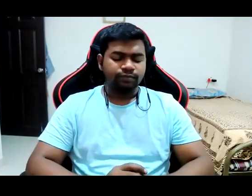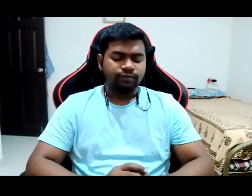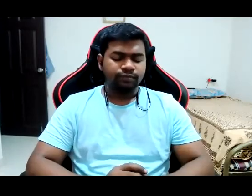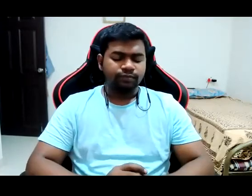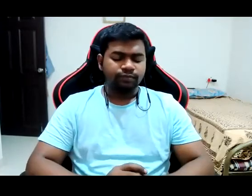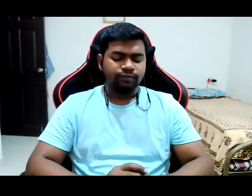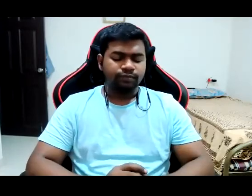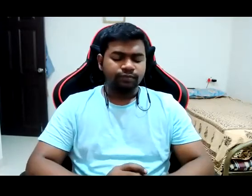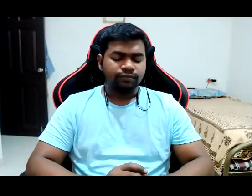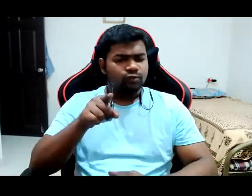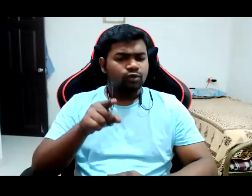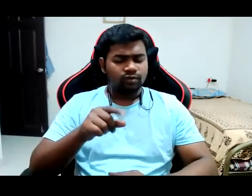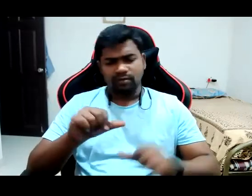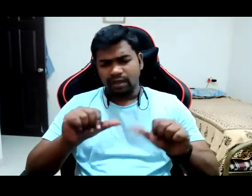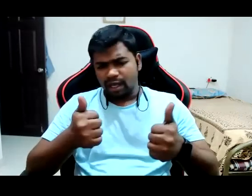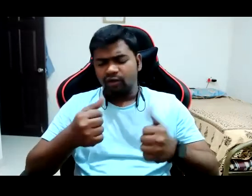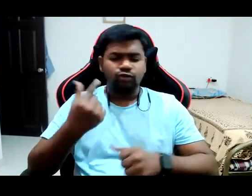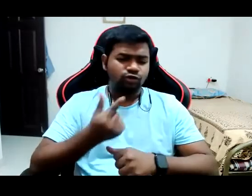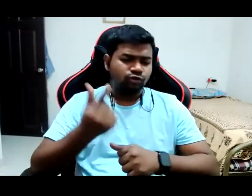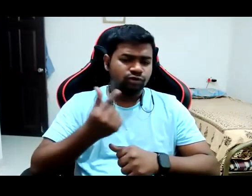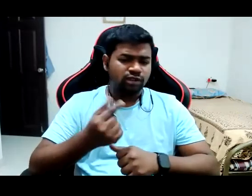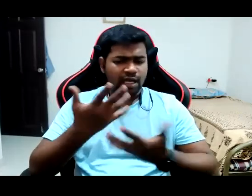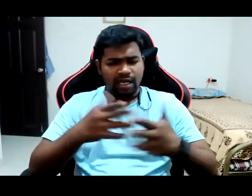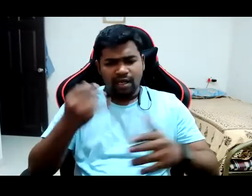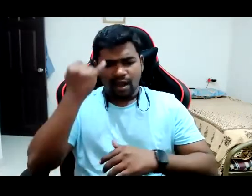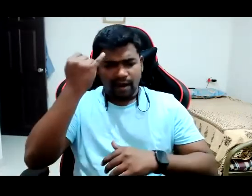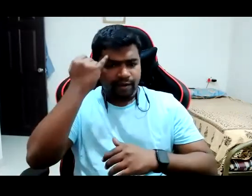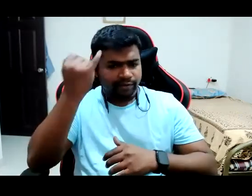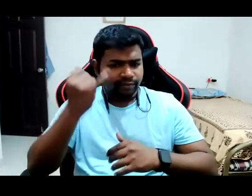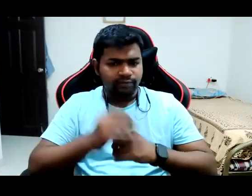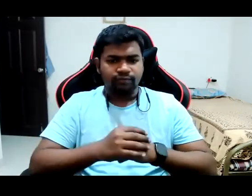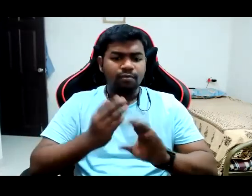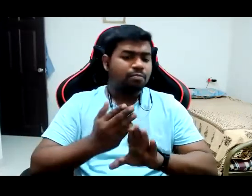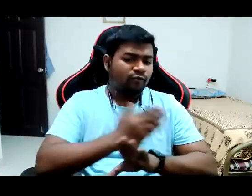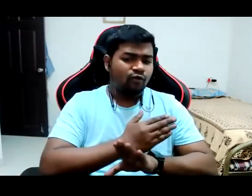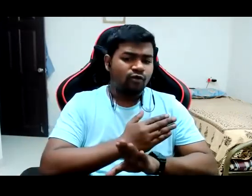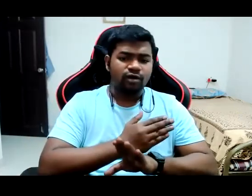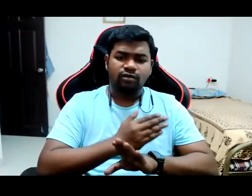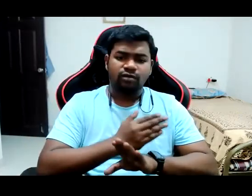And any ideas that you might have had before the event. It's not important that these